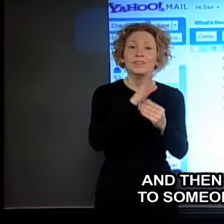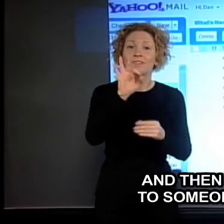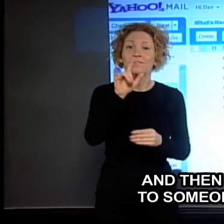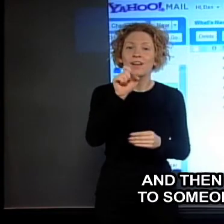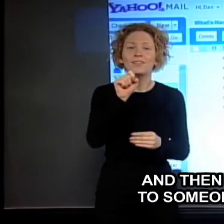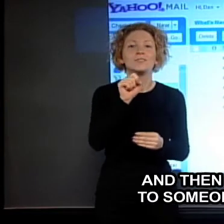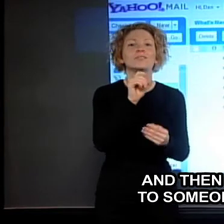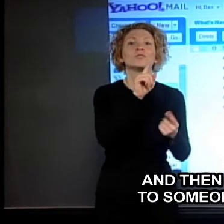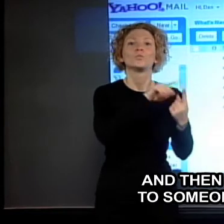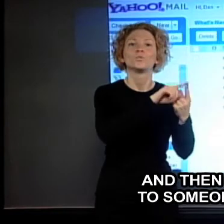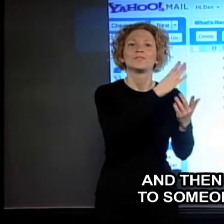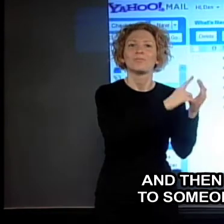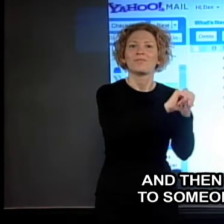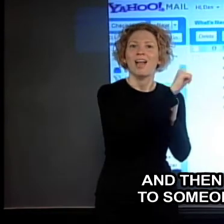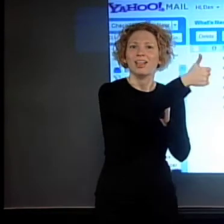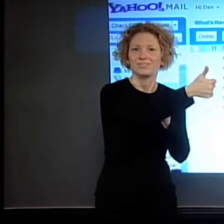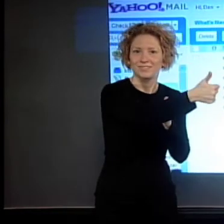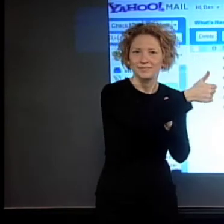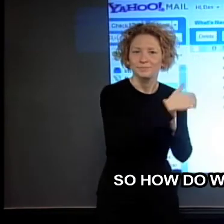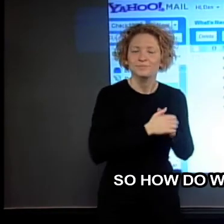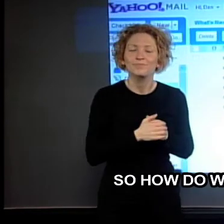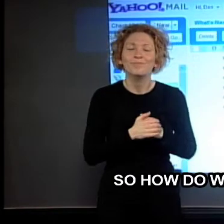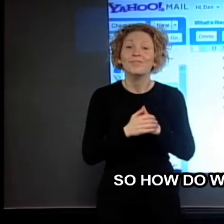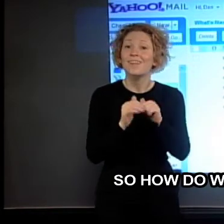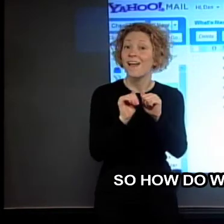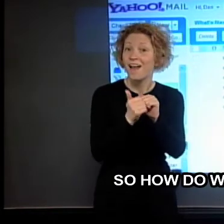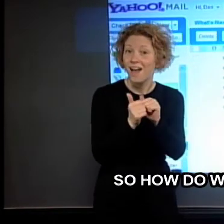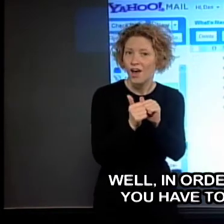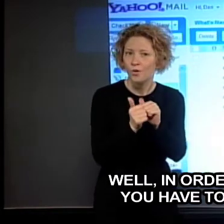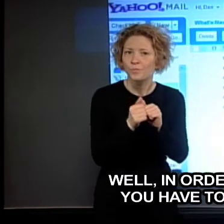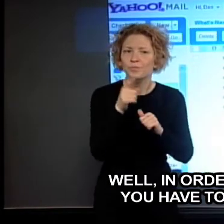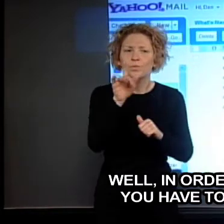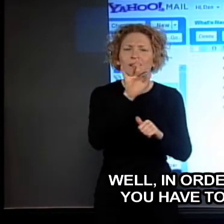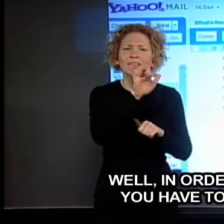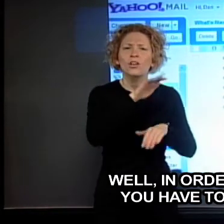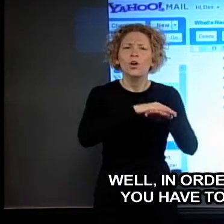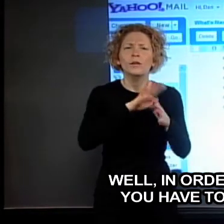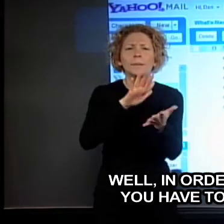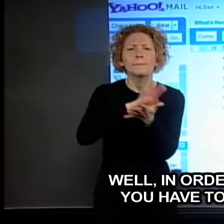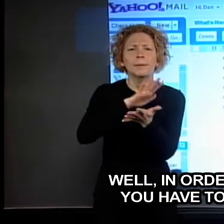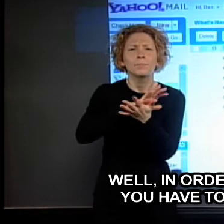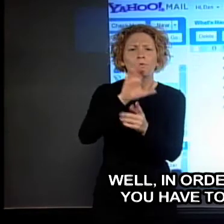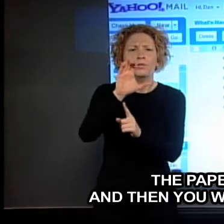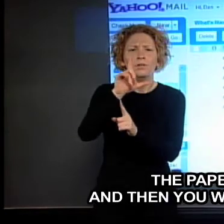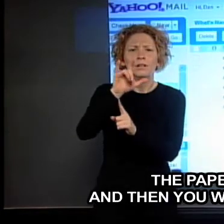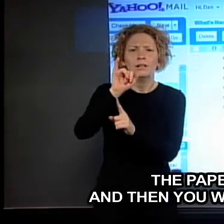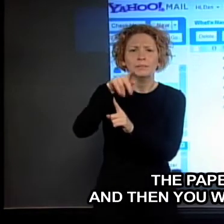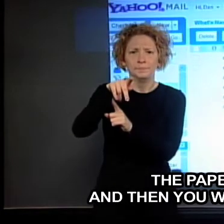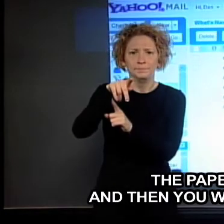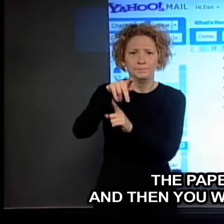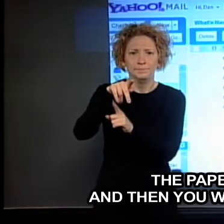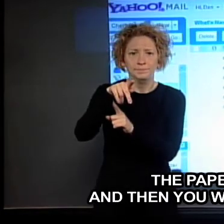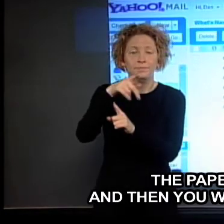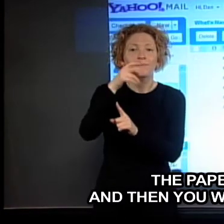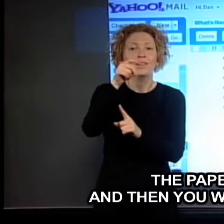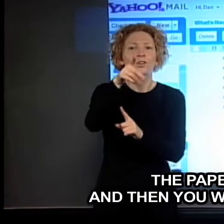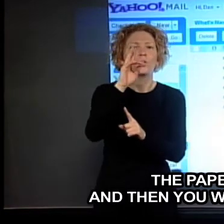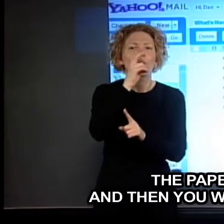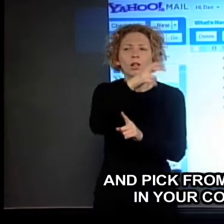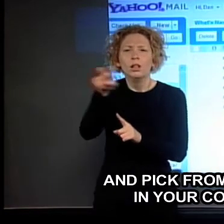then send it to someone else. So how do we do this? Well, in order to do so, you have to click on the paperclip. And then you will go ahead and pick